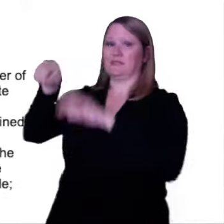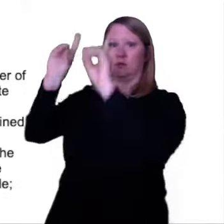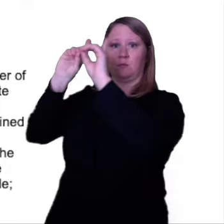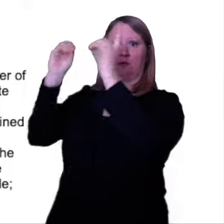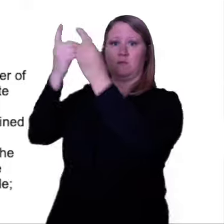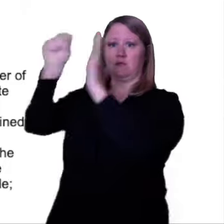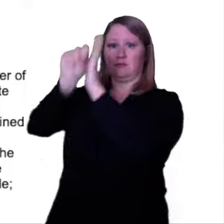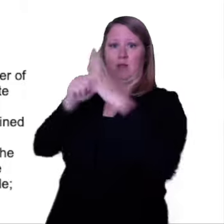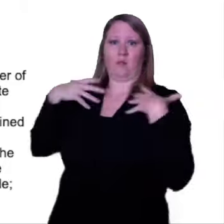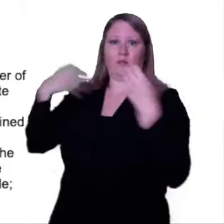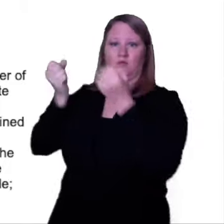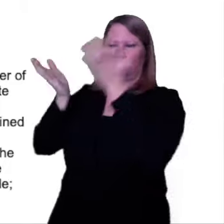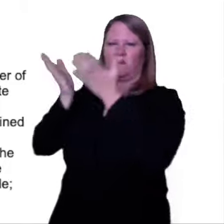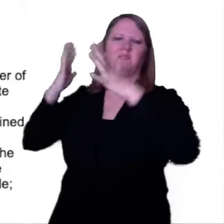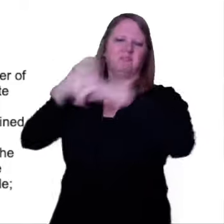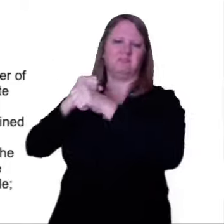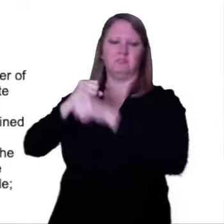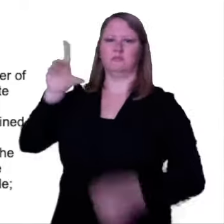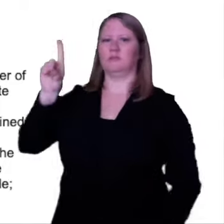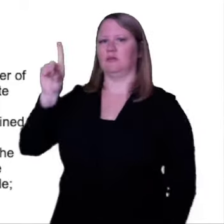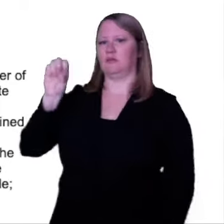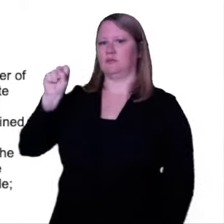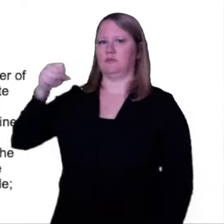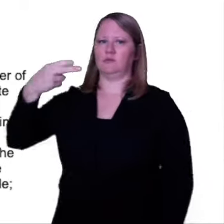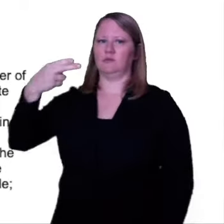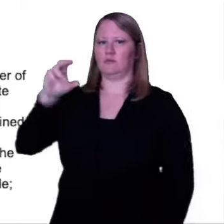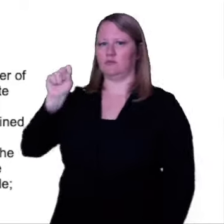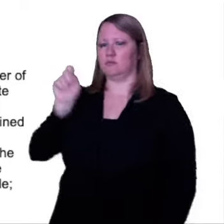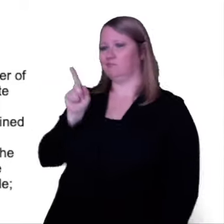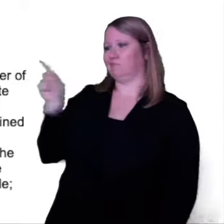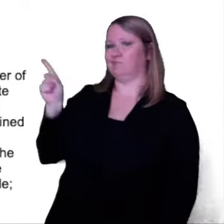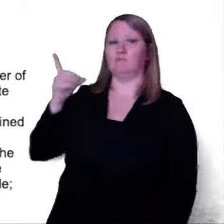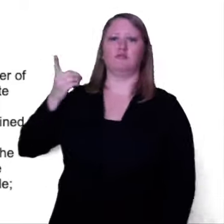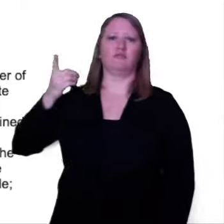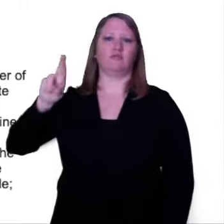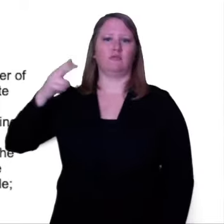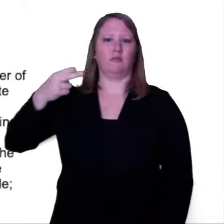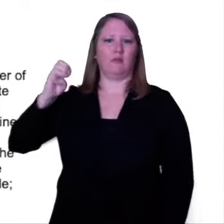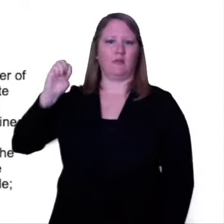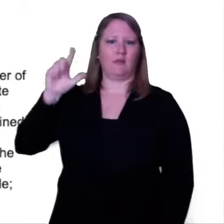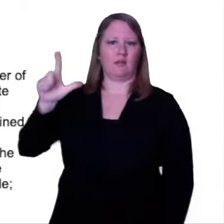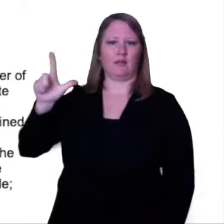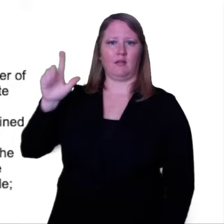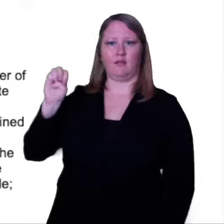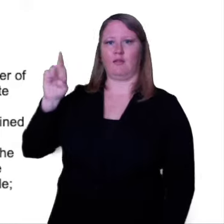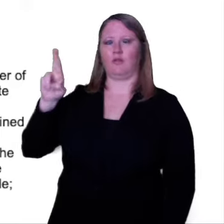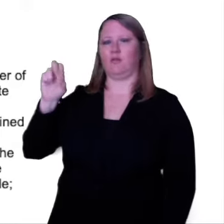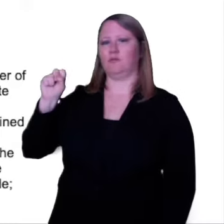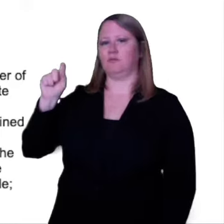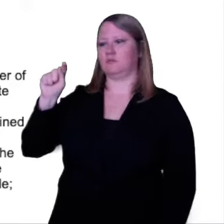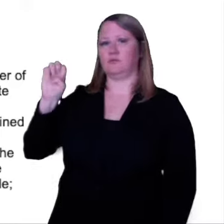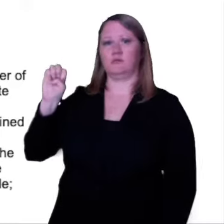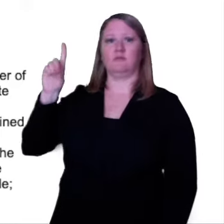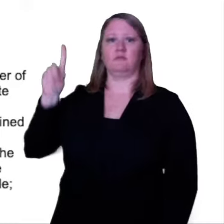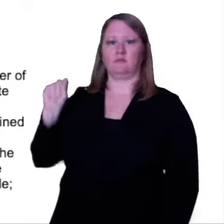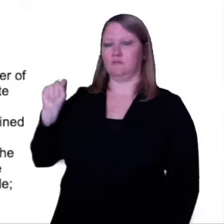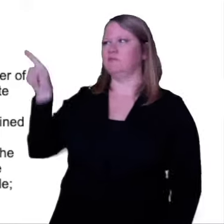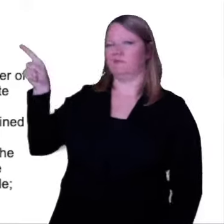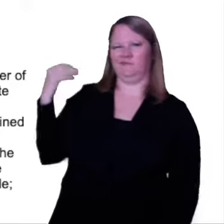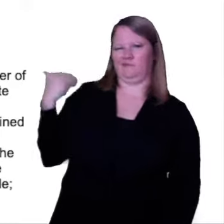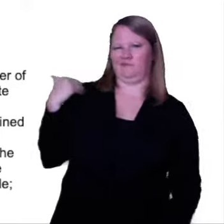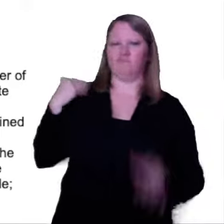whereas the Commissioner of the Texas Department of State Health Services, Dr. John Hellerstedt, has determined